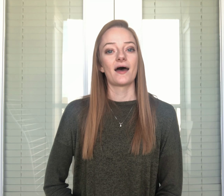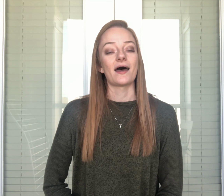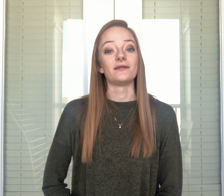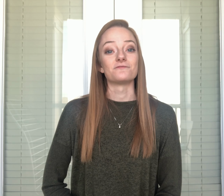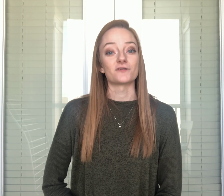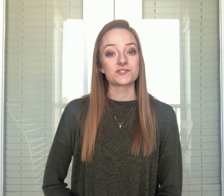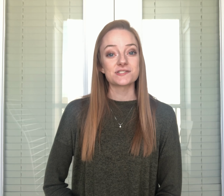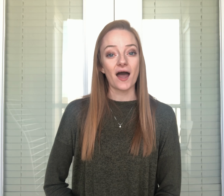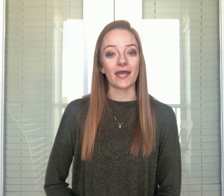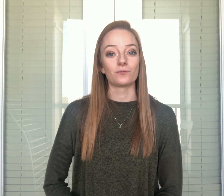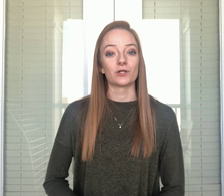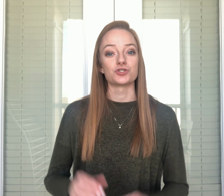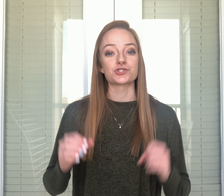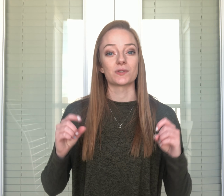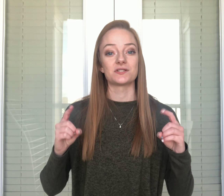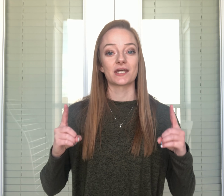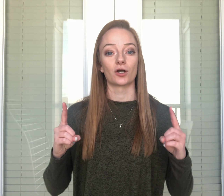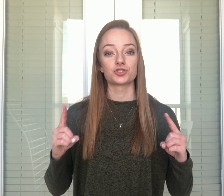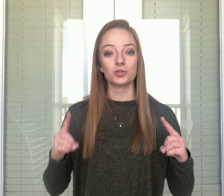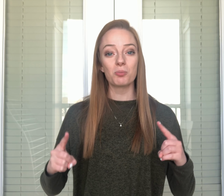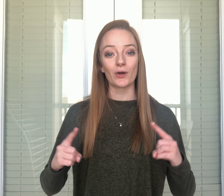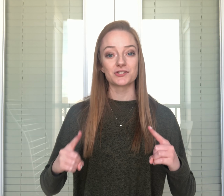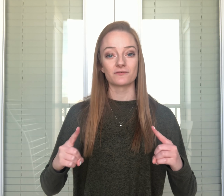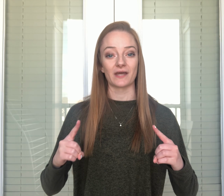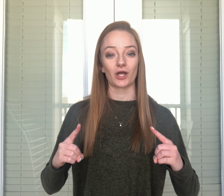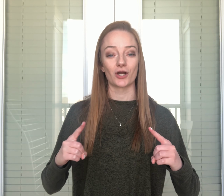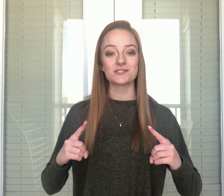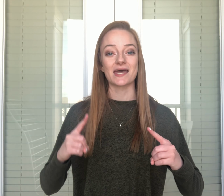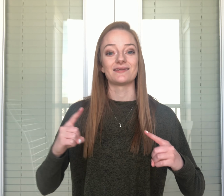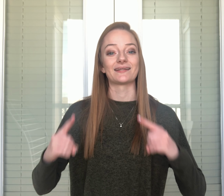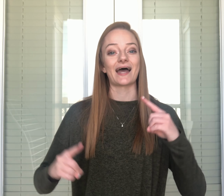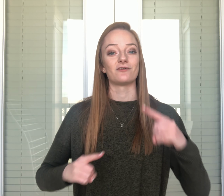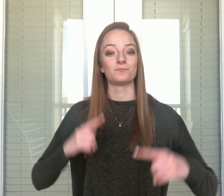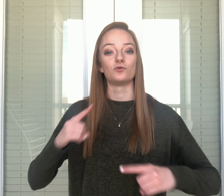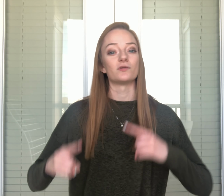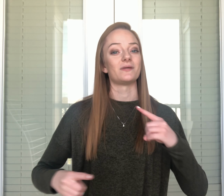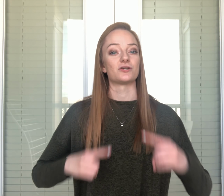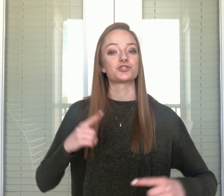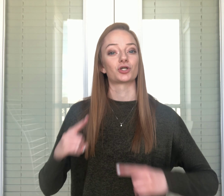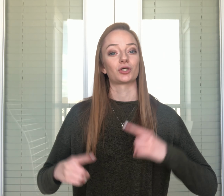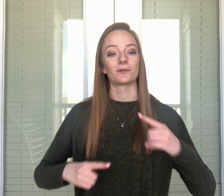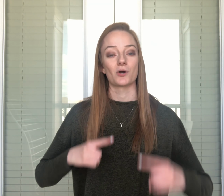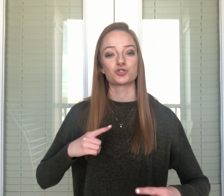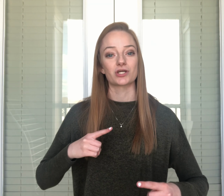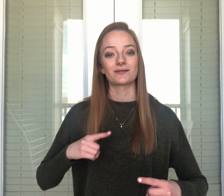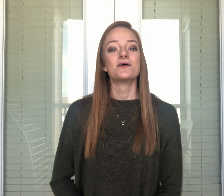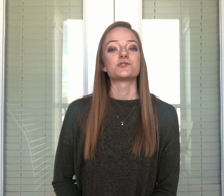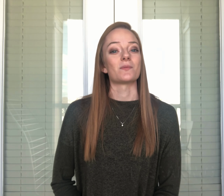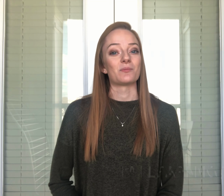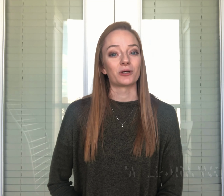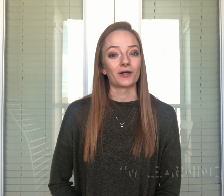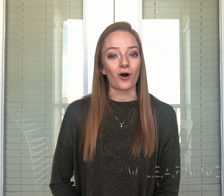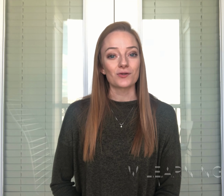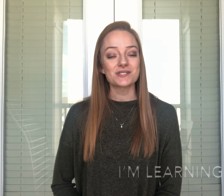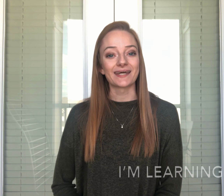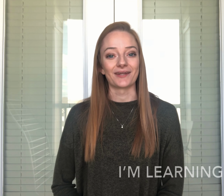And then for sign, we're just going to take our two pointer fingers and then kind of move them in a circular motion. So when we put it all together,